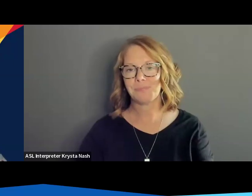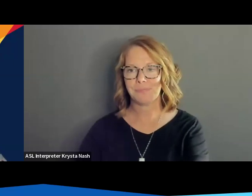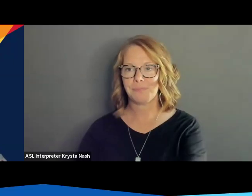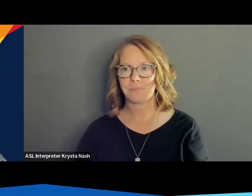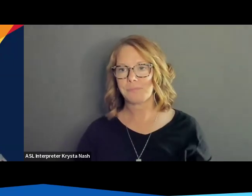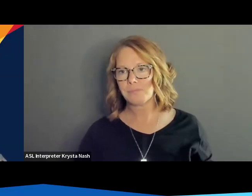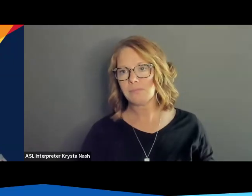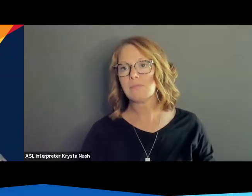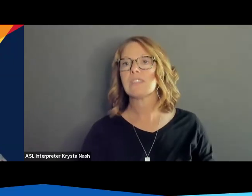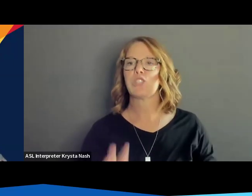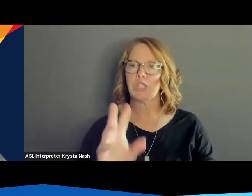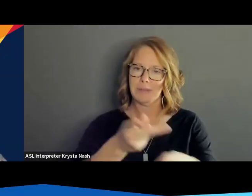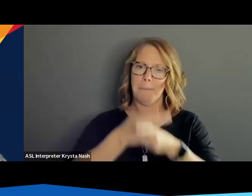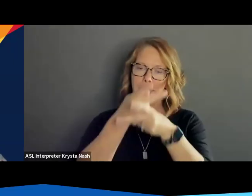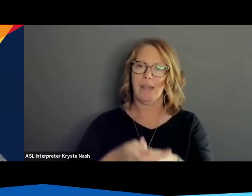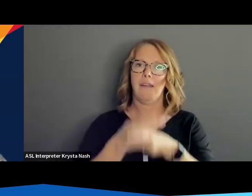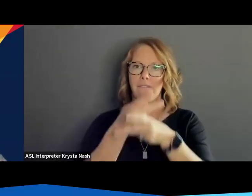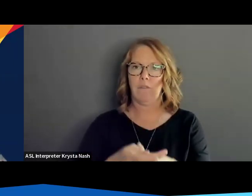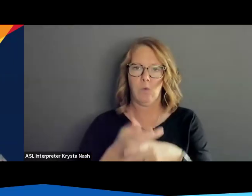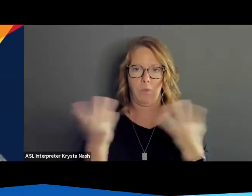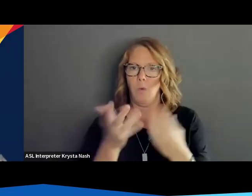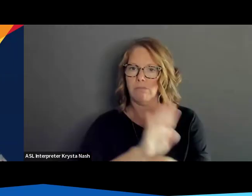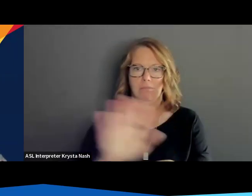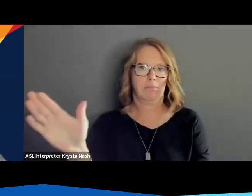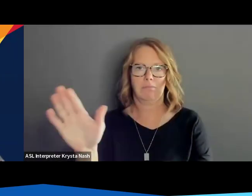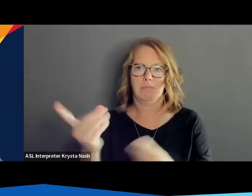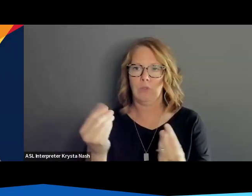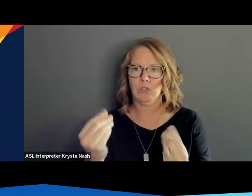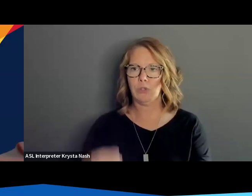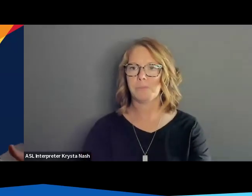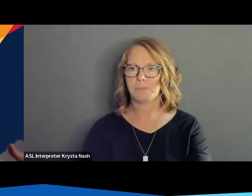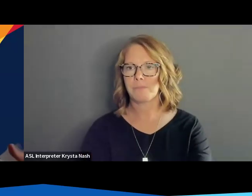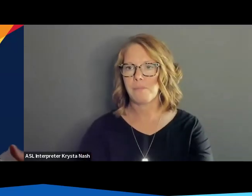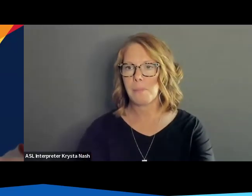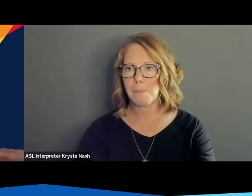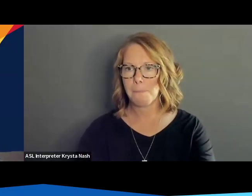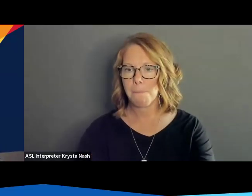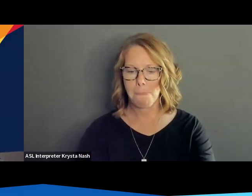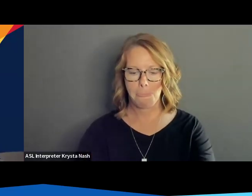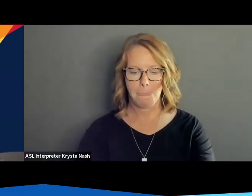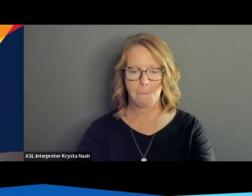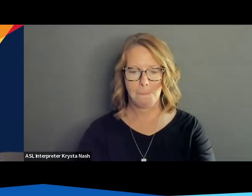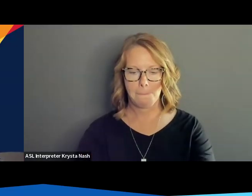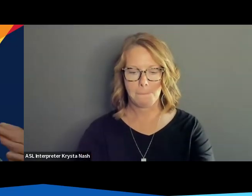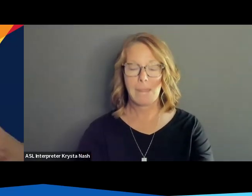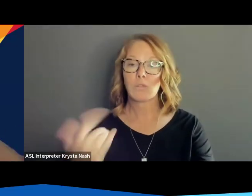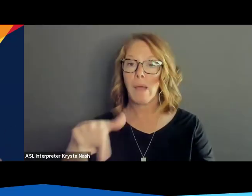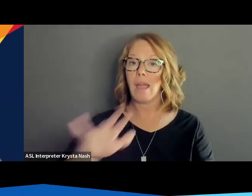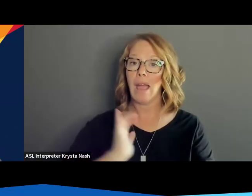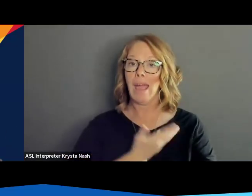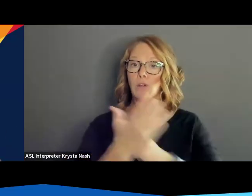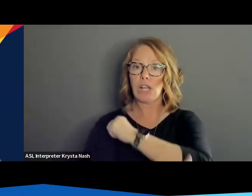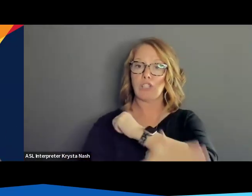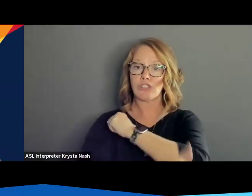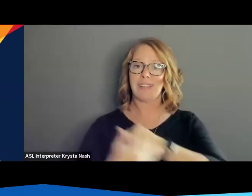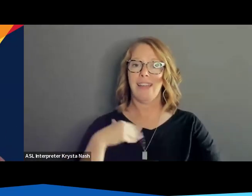so I just say be cautious with what you do. That's why we have in our country, we have the FDA, and